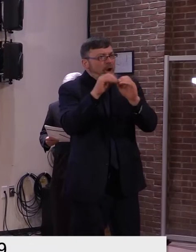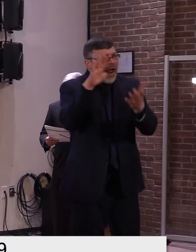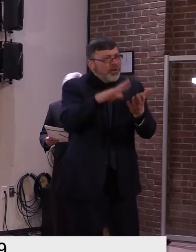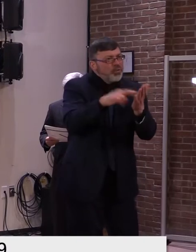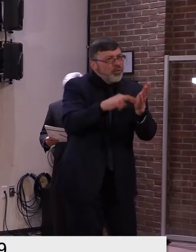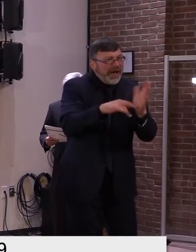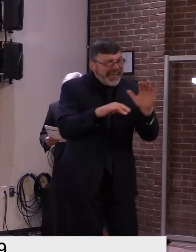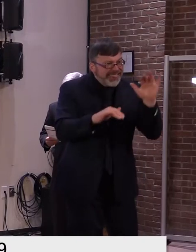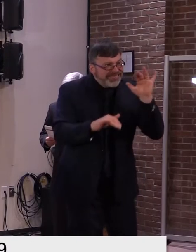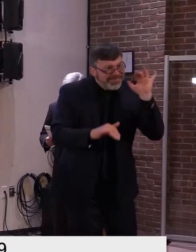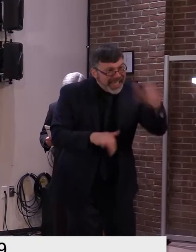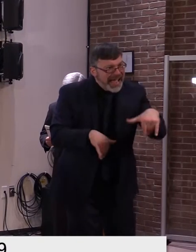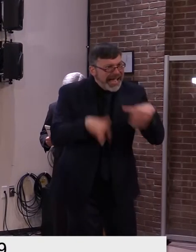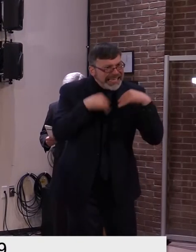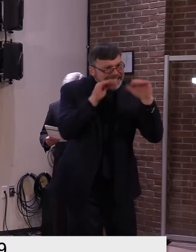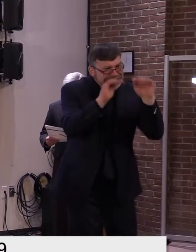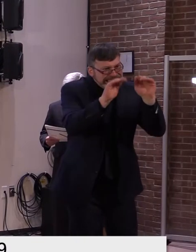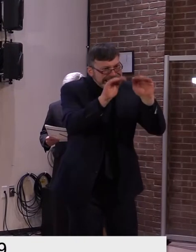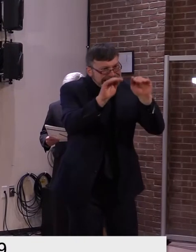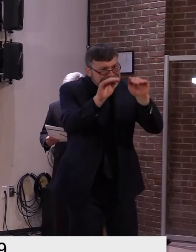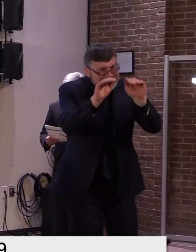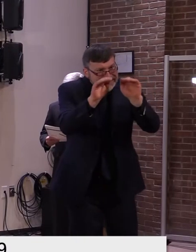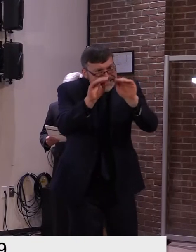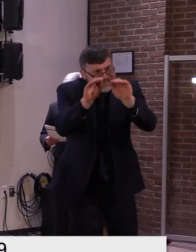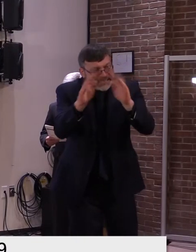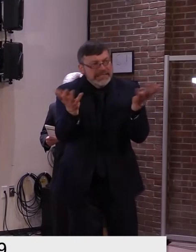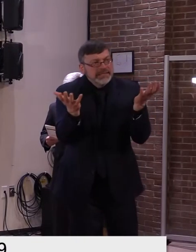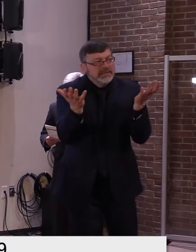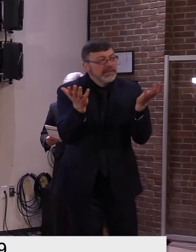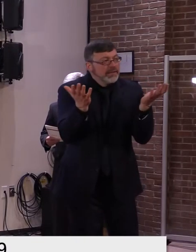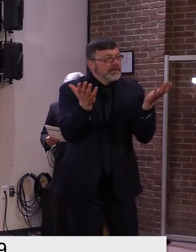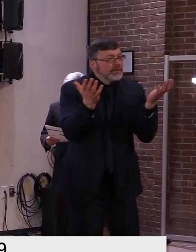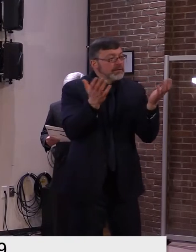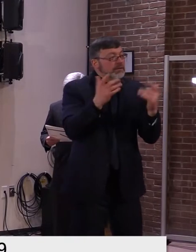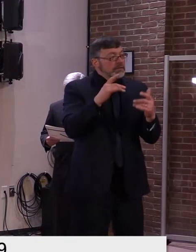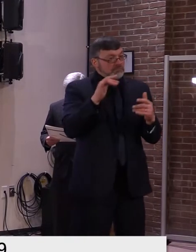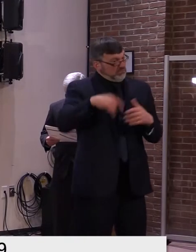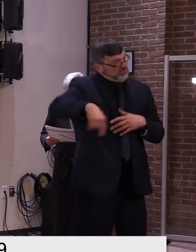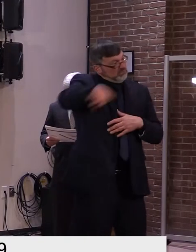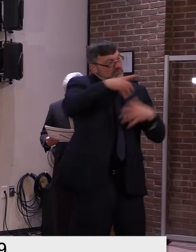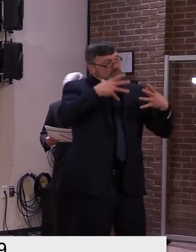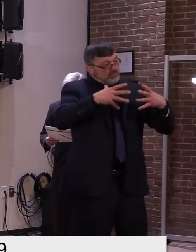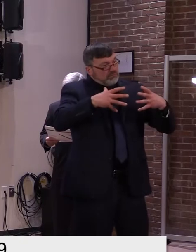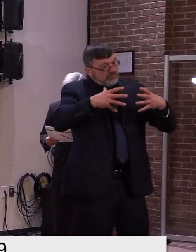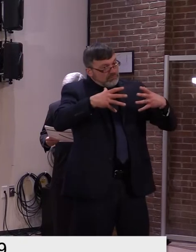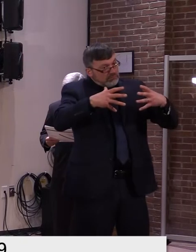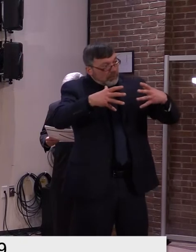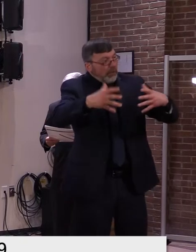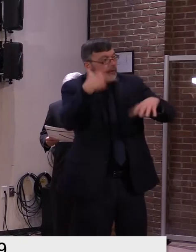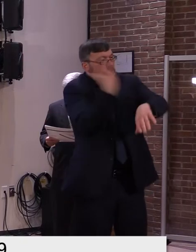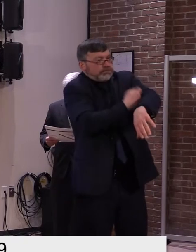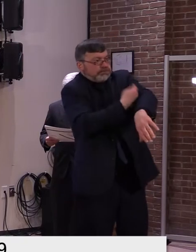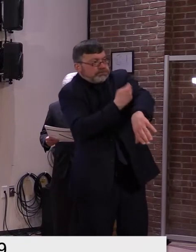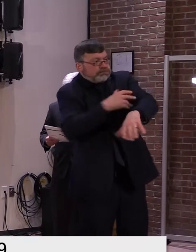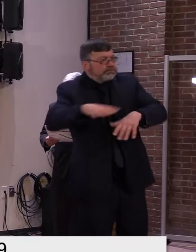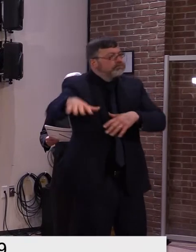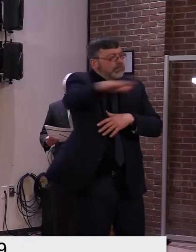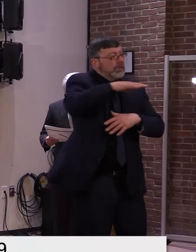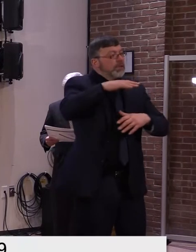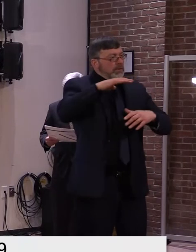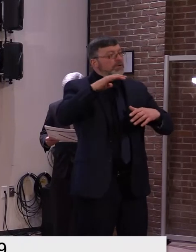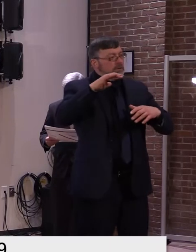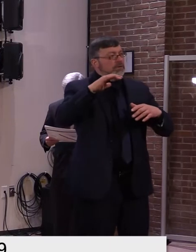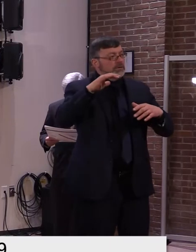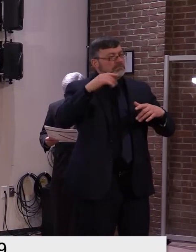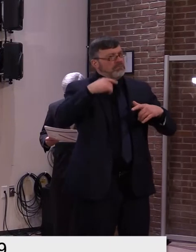point when the vast majority of people are offered in Vermont, we hope is a high percentage of uptake, that people